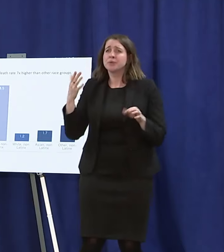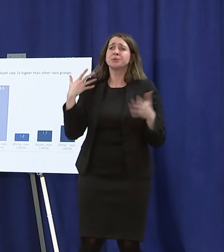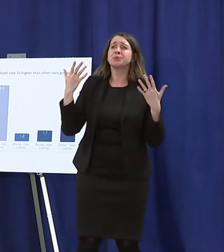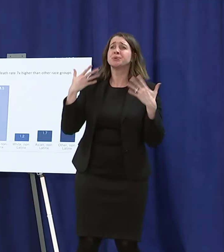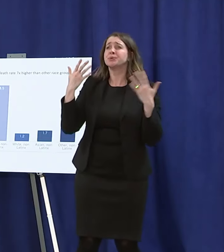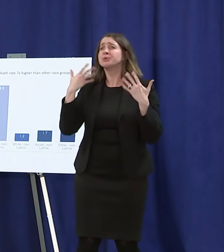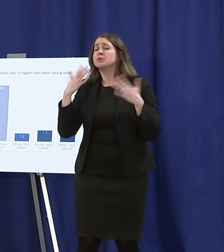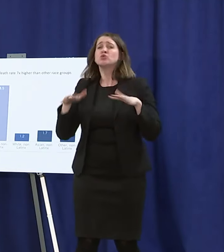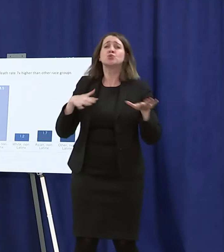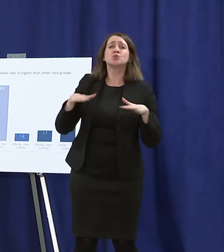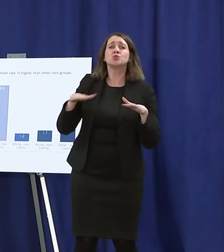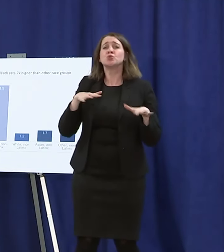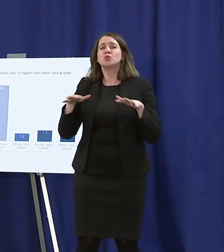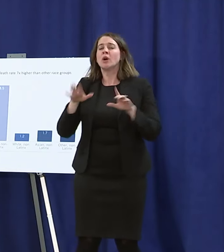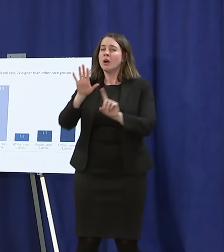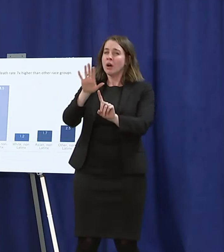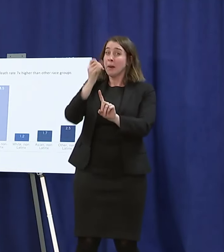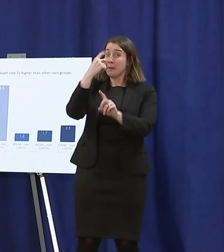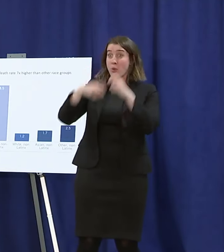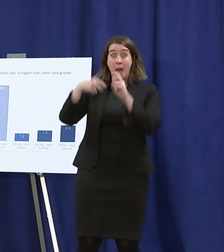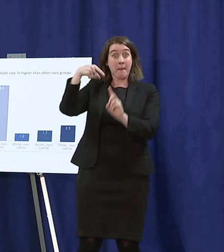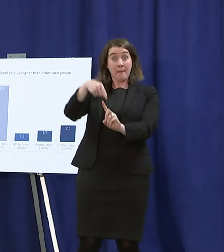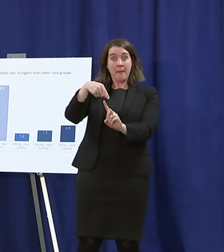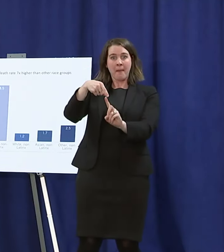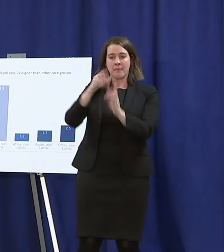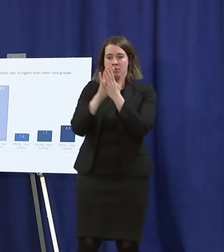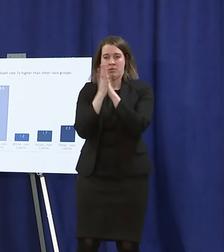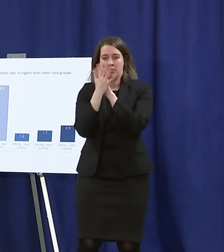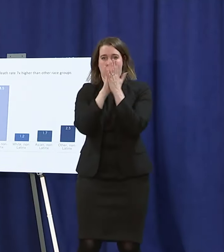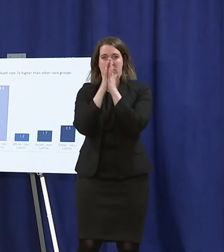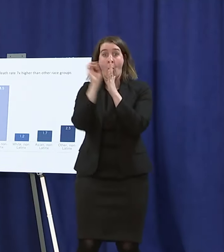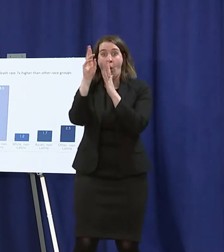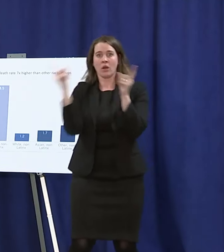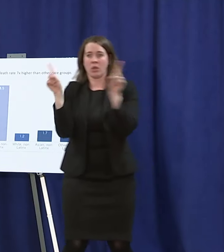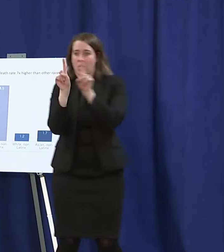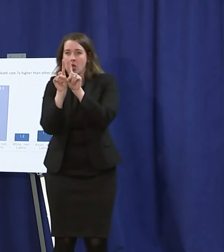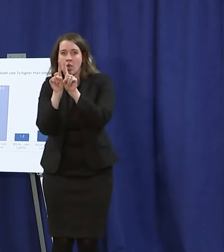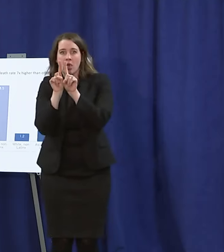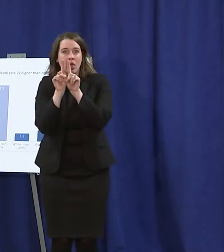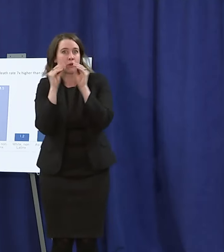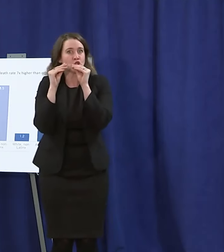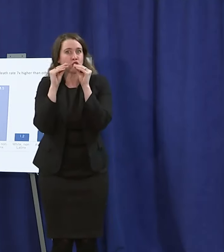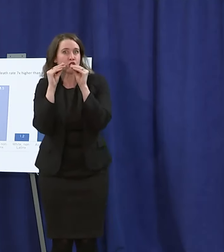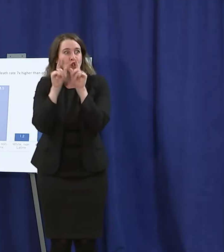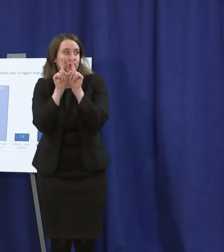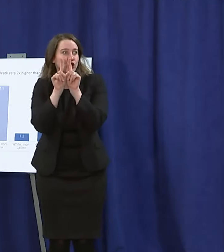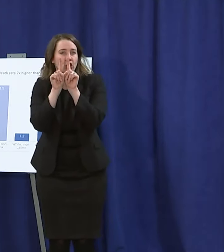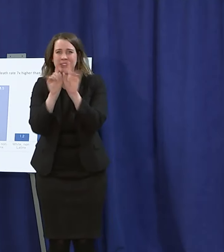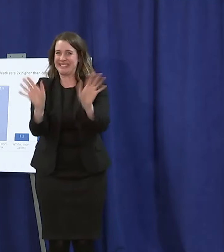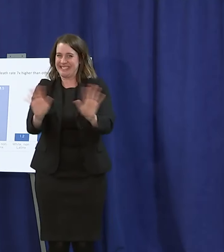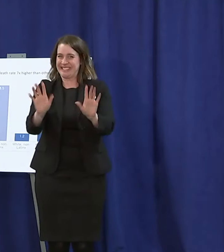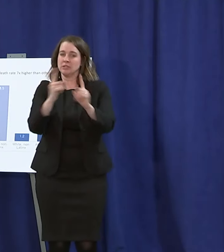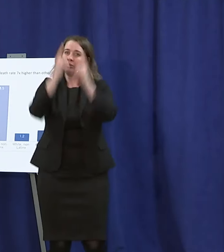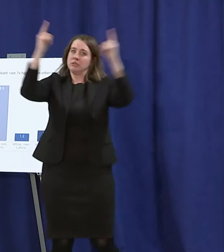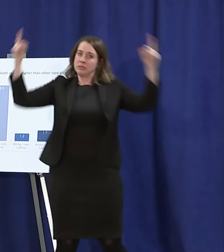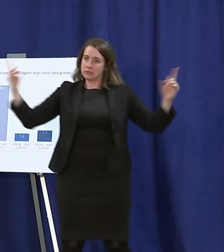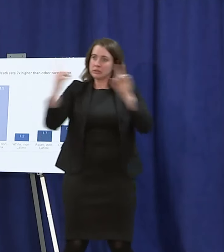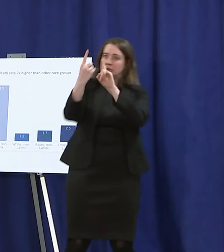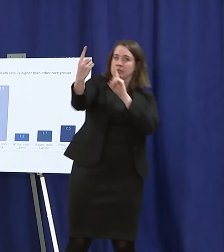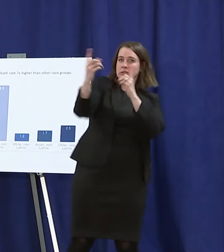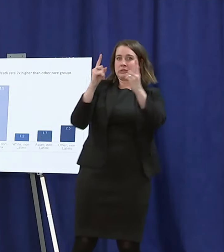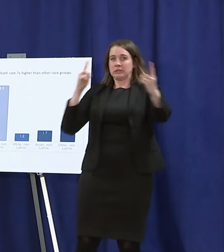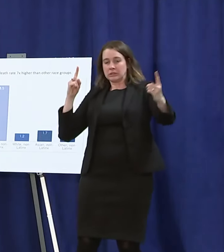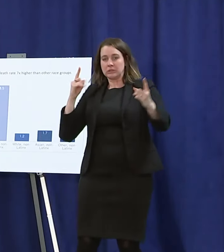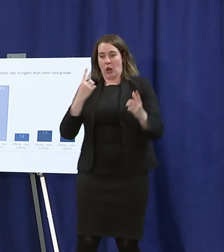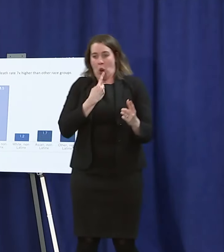is excessive congregation, way too close to people. That's where we have concerns